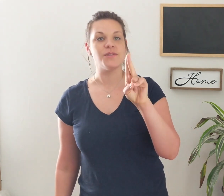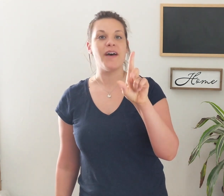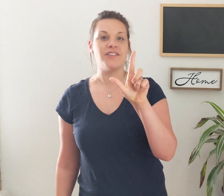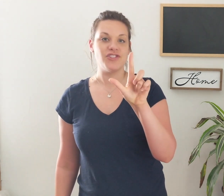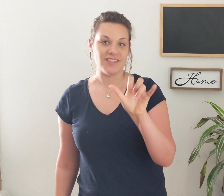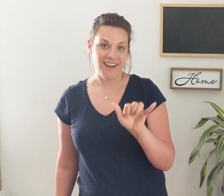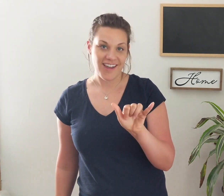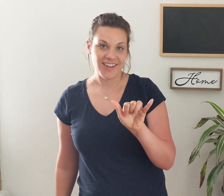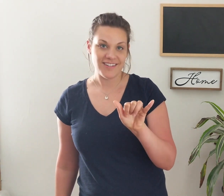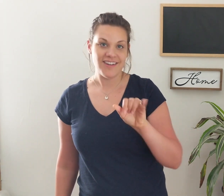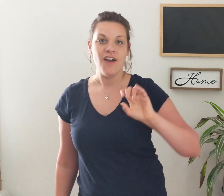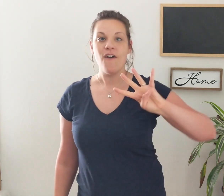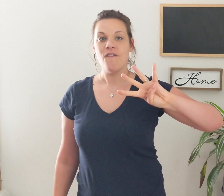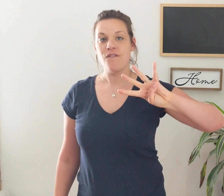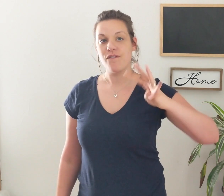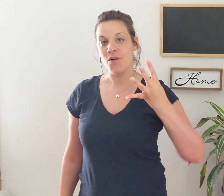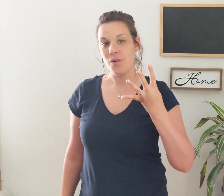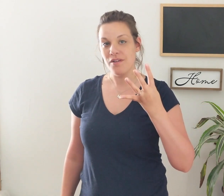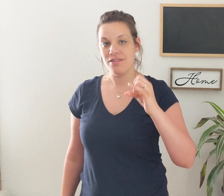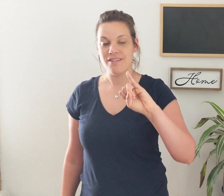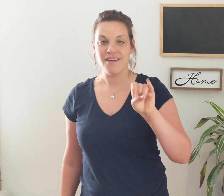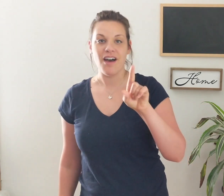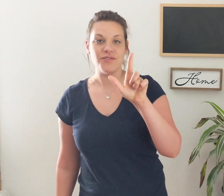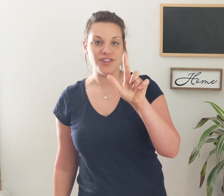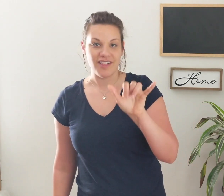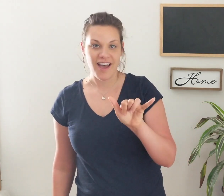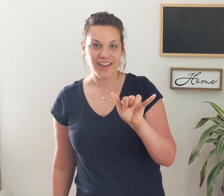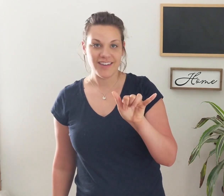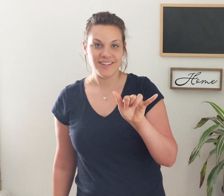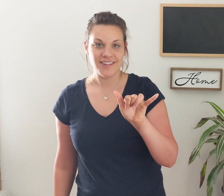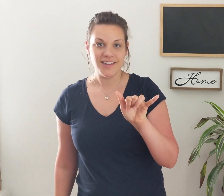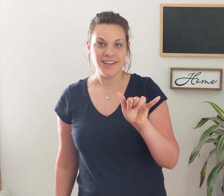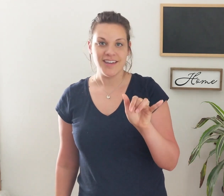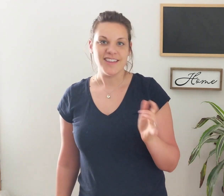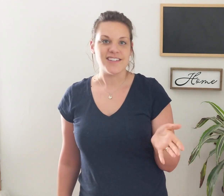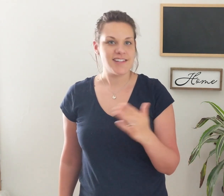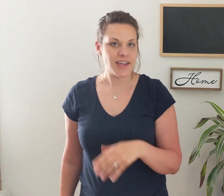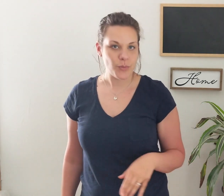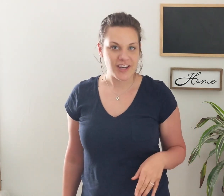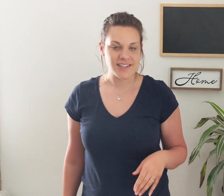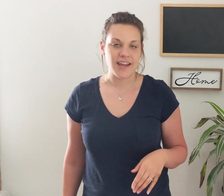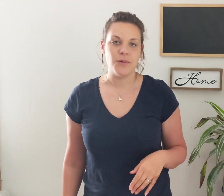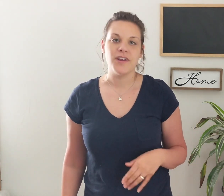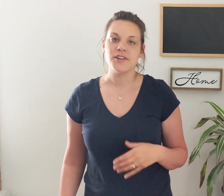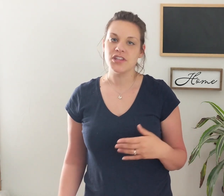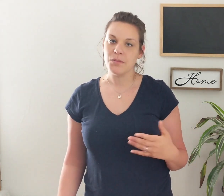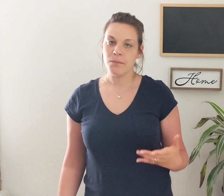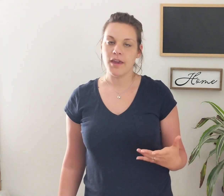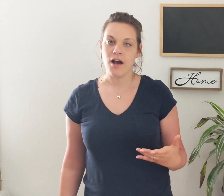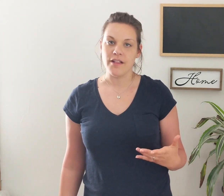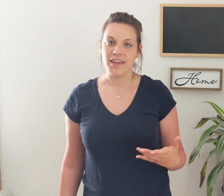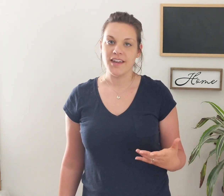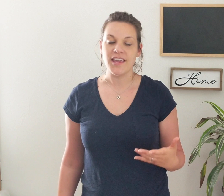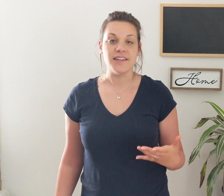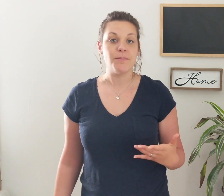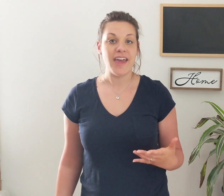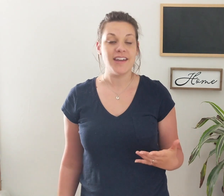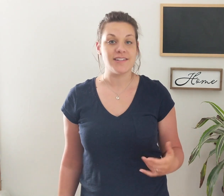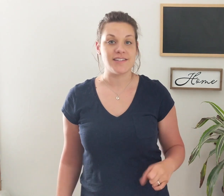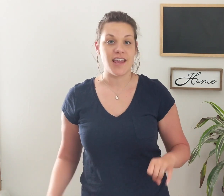spell July. 4th of July. The second way to sign it would actually be calling it Independence Day. So